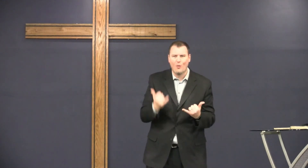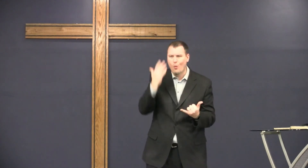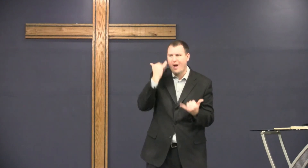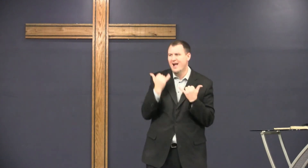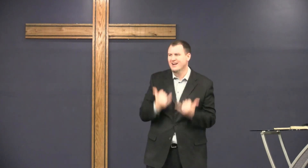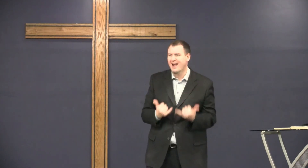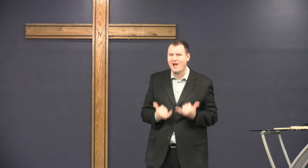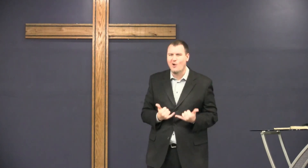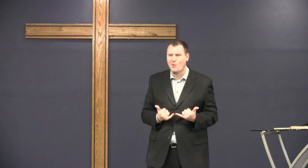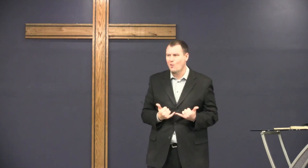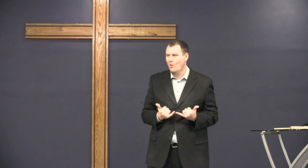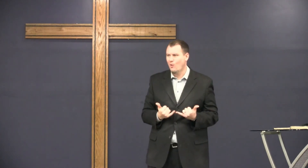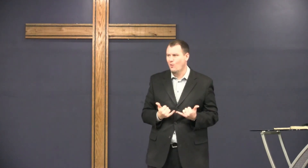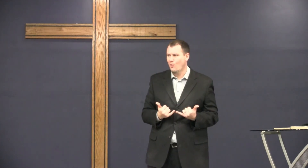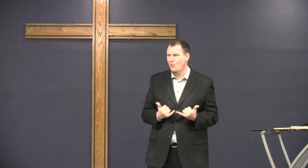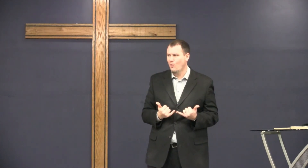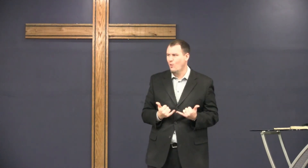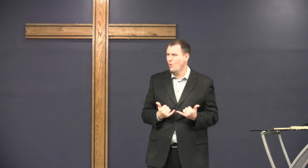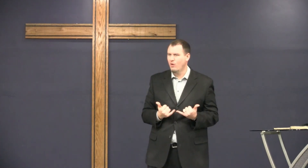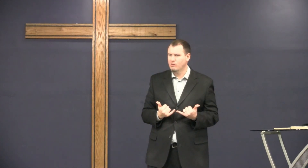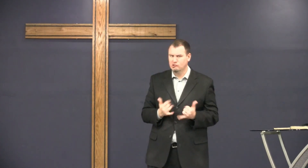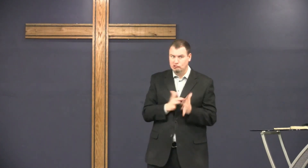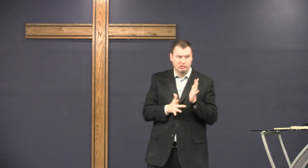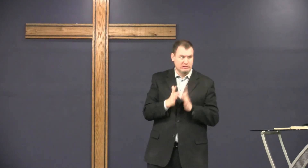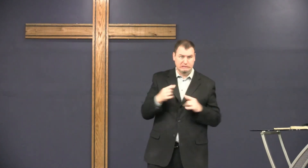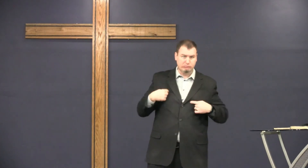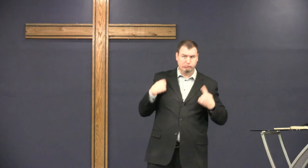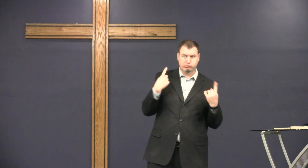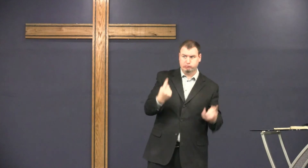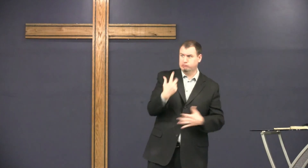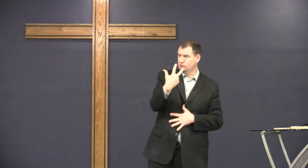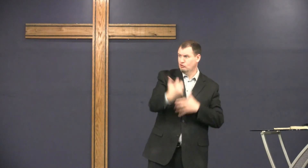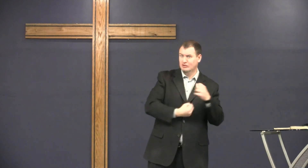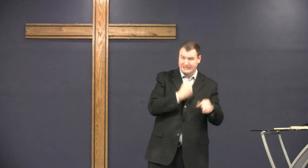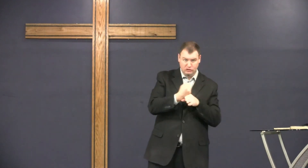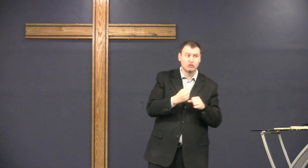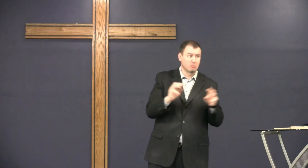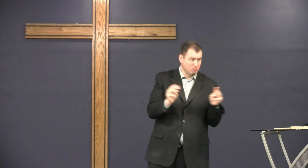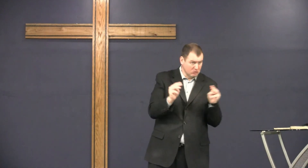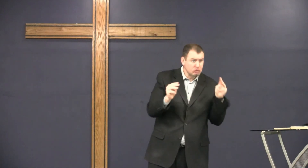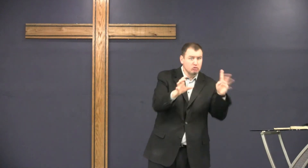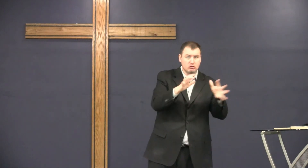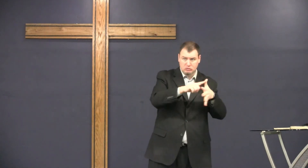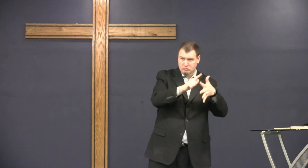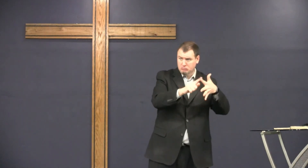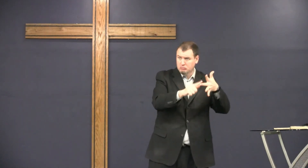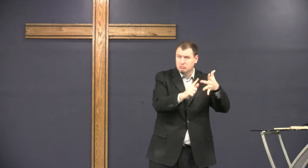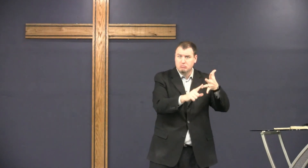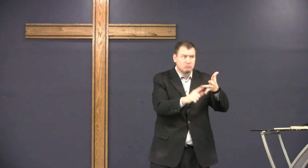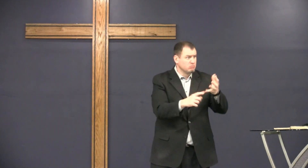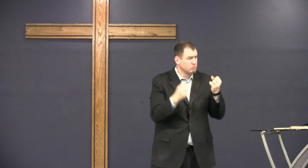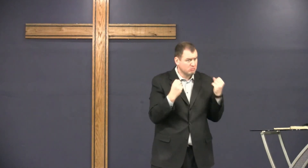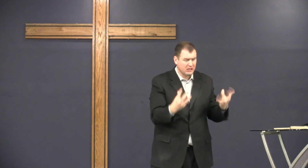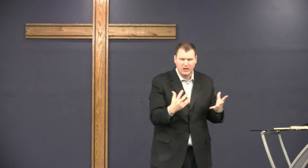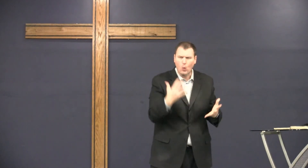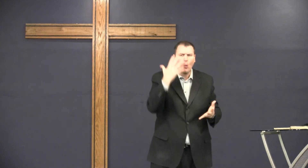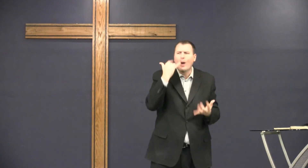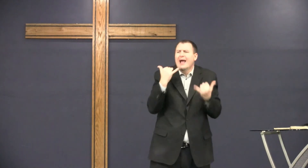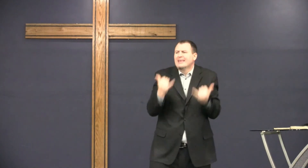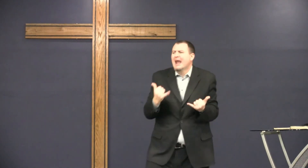Why was it now? Why was it that specific day? Jesus has been there for 3 years doing miracles and